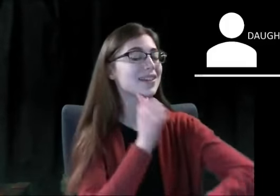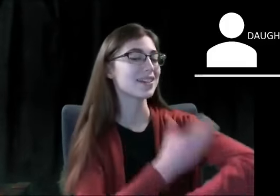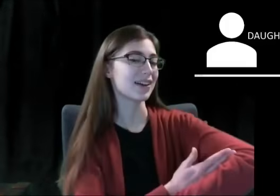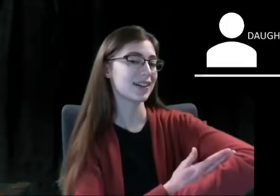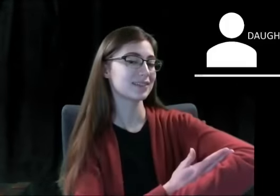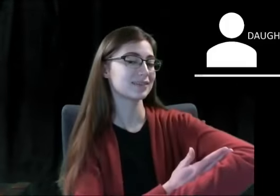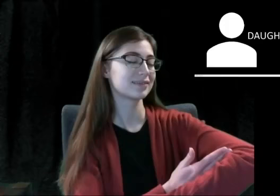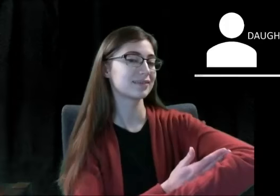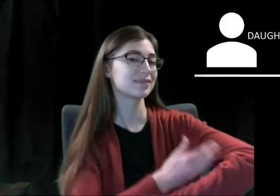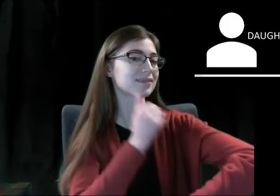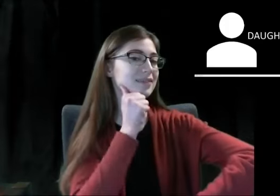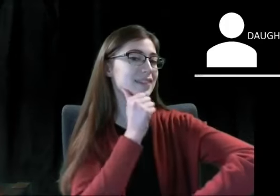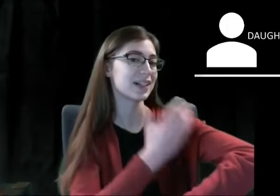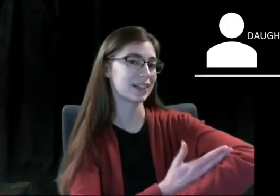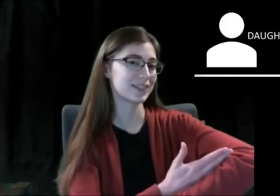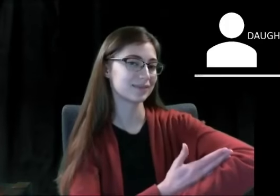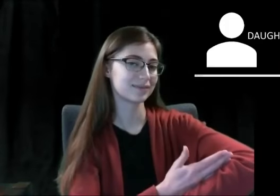Daughter. Daughter.